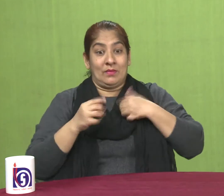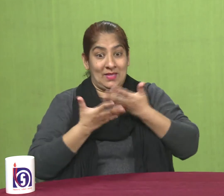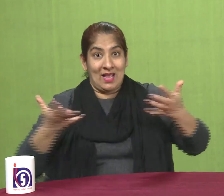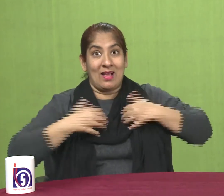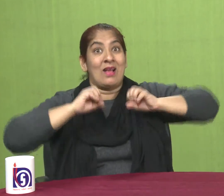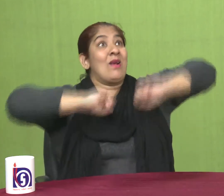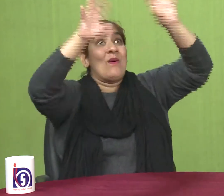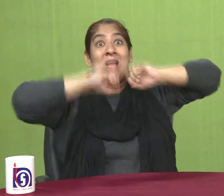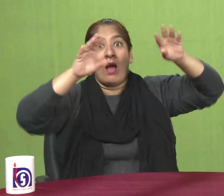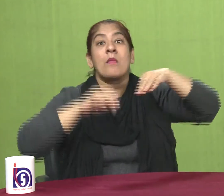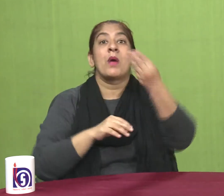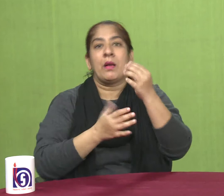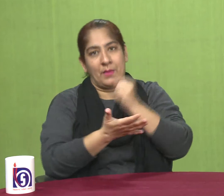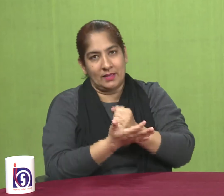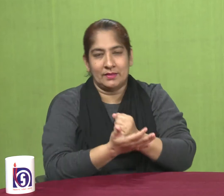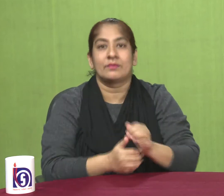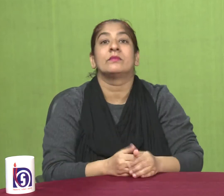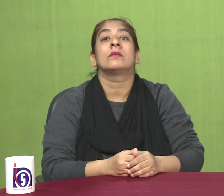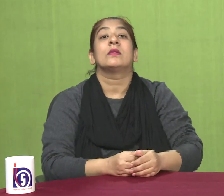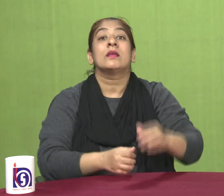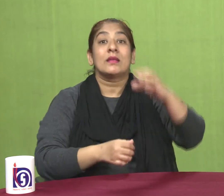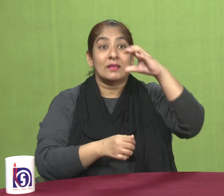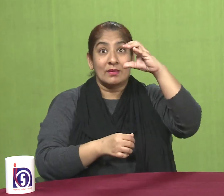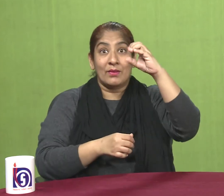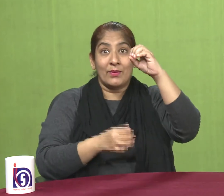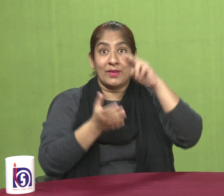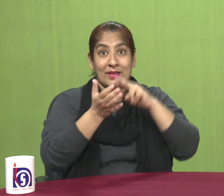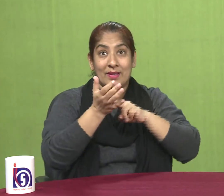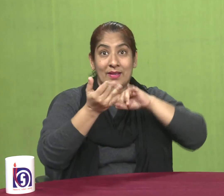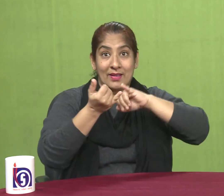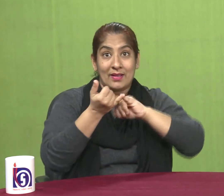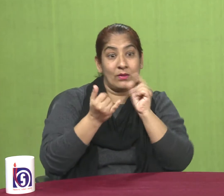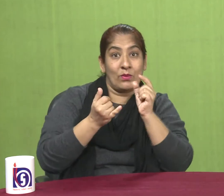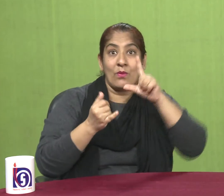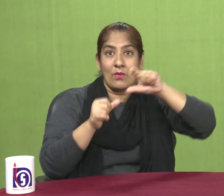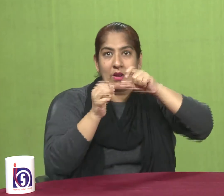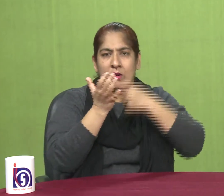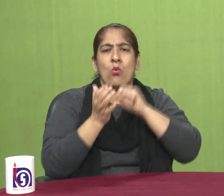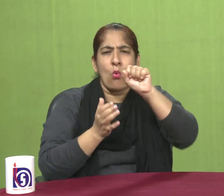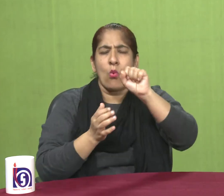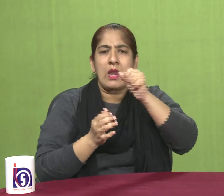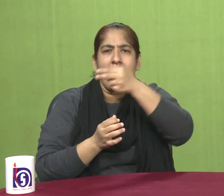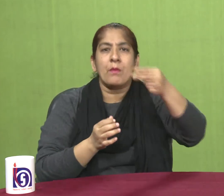Twelfth point is prepare export invoice and consular invoice.